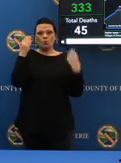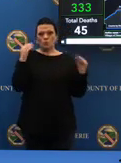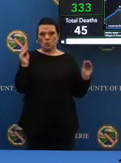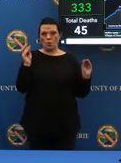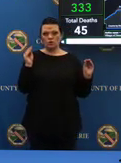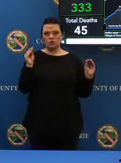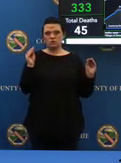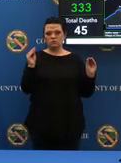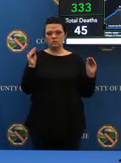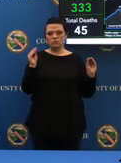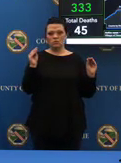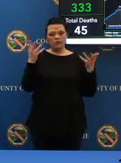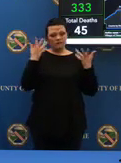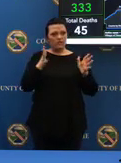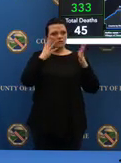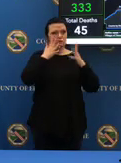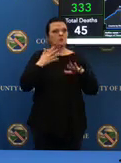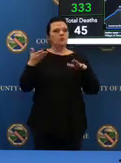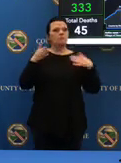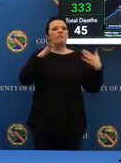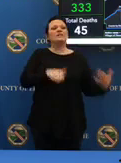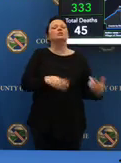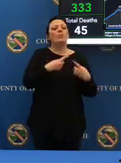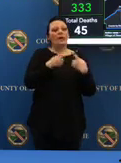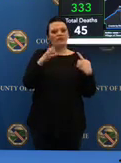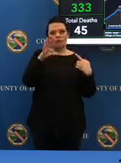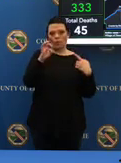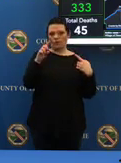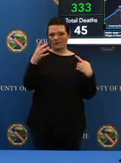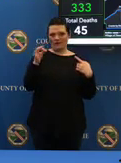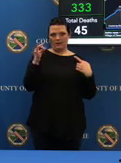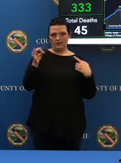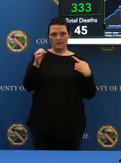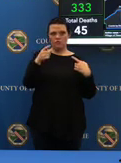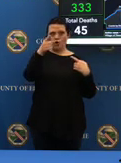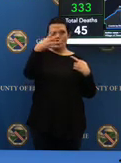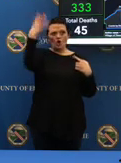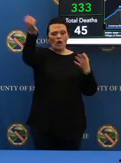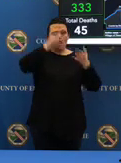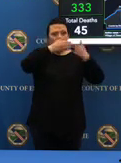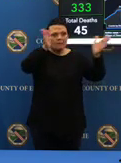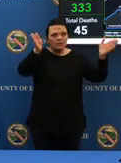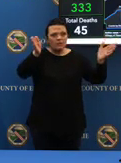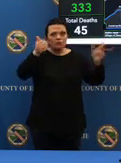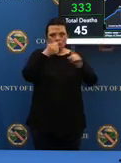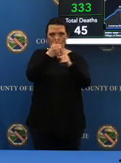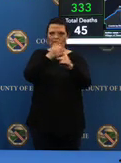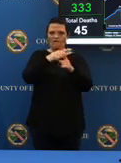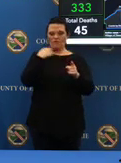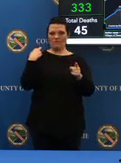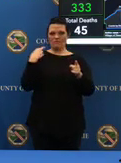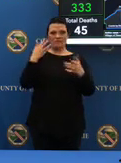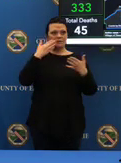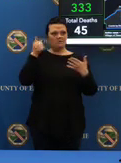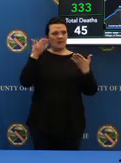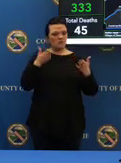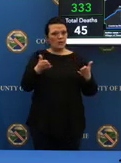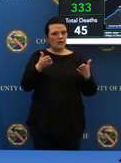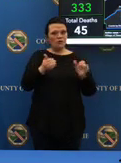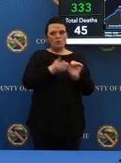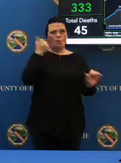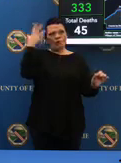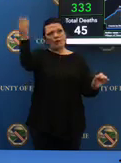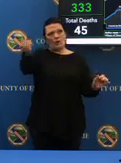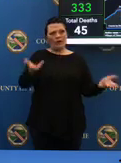and supermarkets who have unfortunately perished from COVID-19. So when you go out in public, you're putting yourself at risk. The best way to do it is to avoid going out in